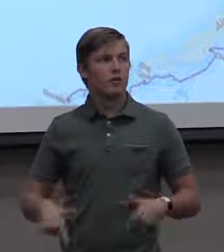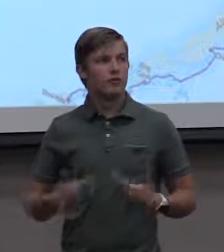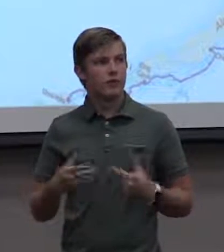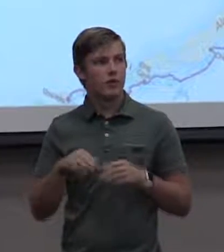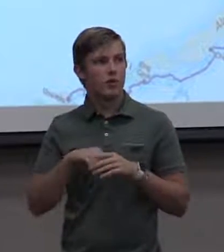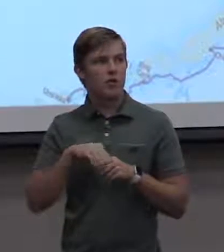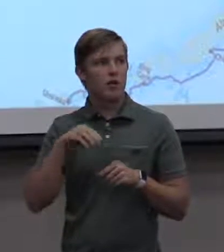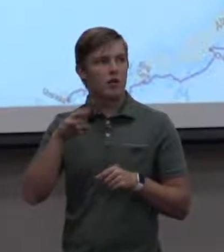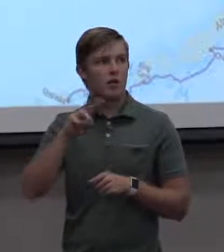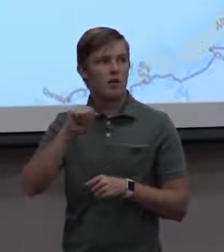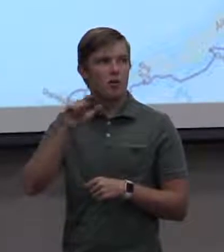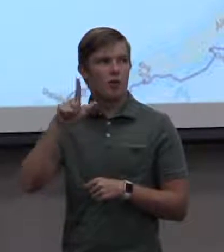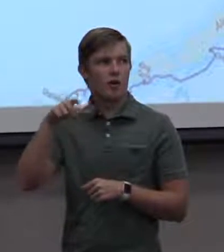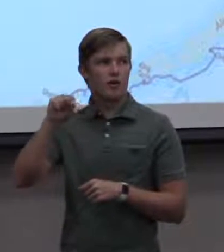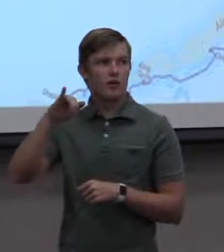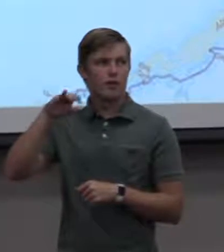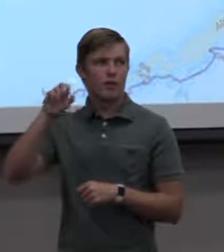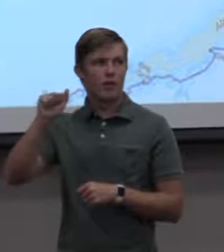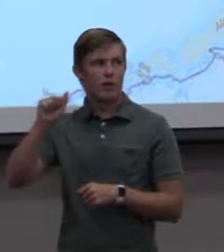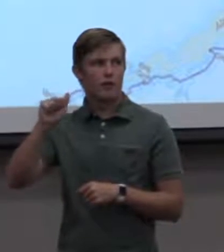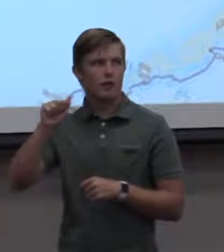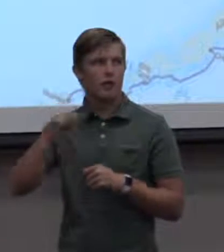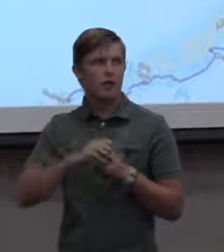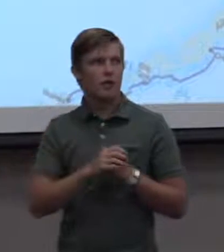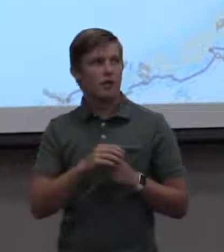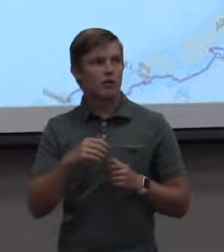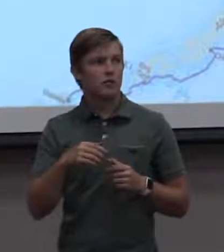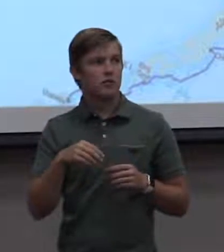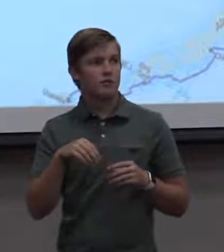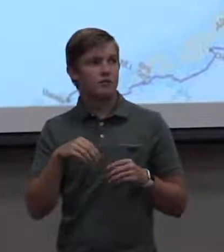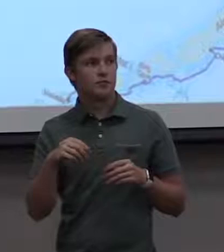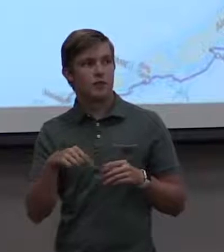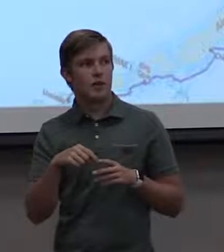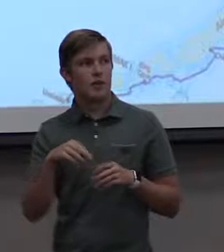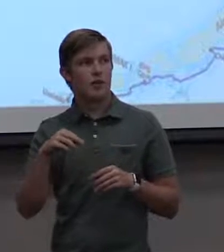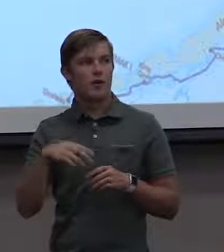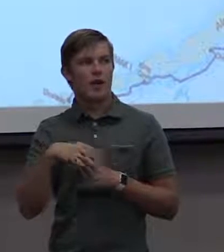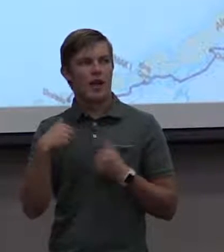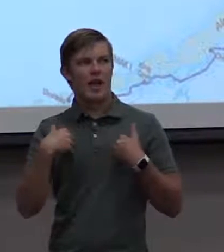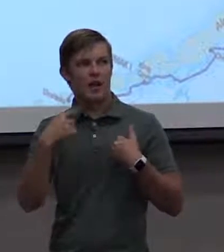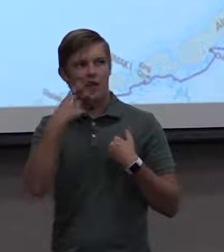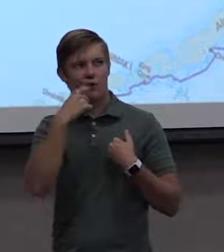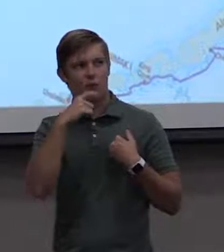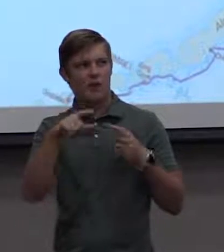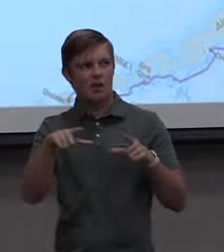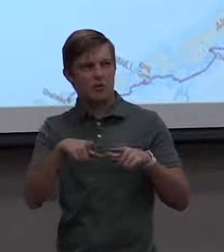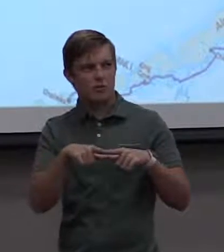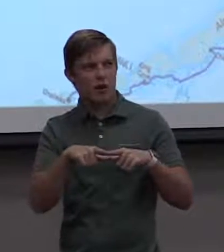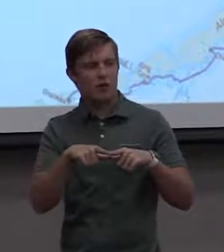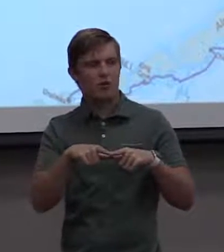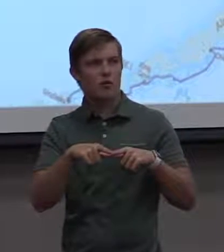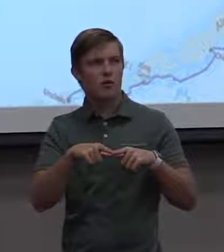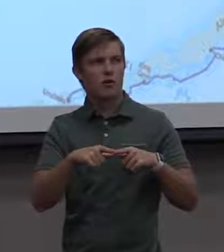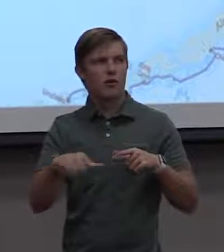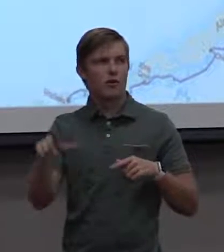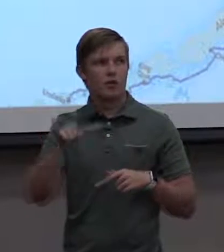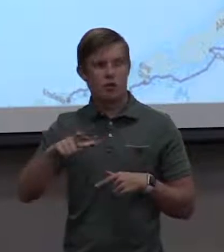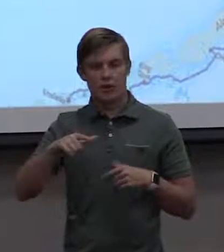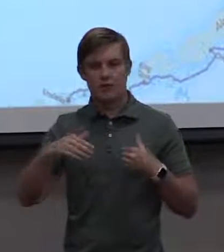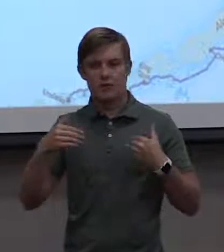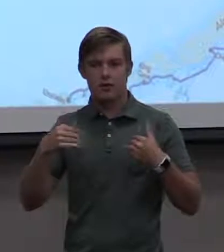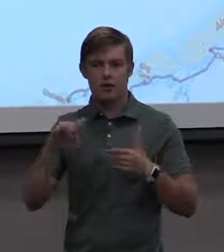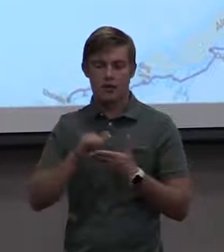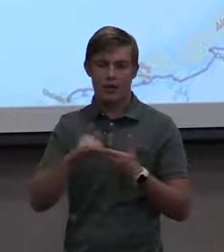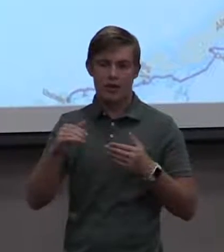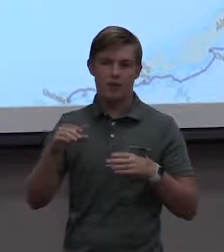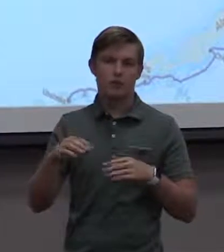in this area right here, and but where these red triangles are are locations where there's Christians that are